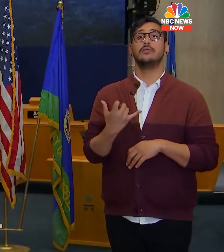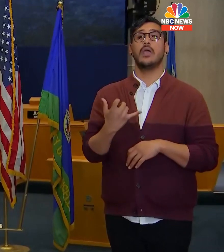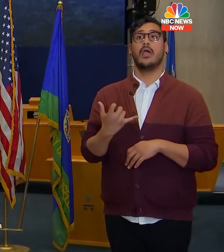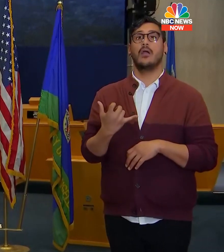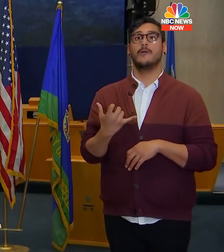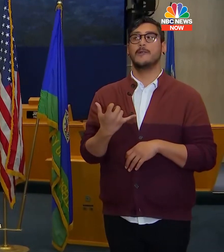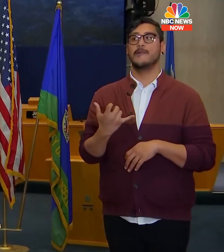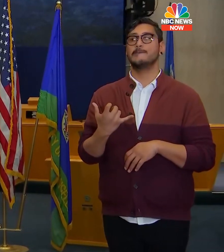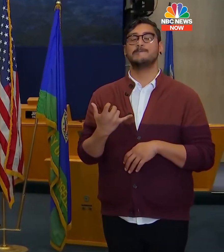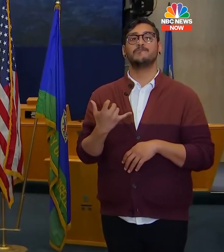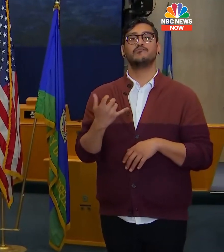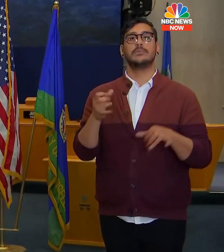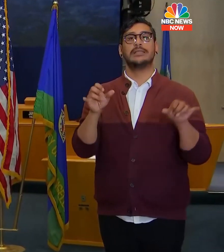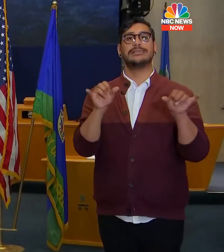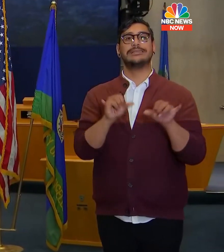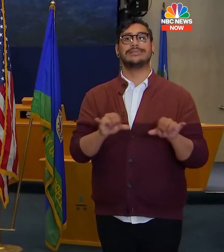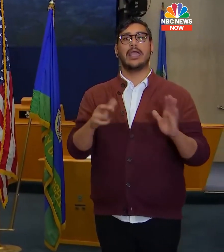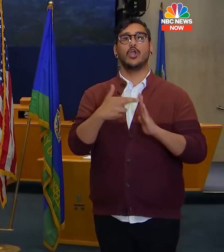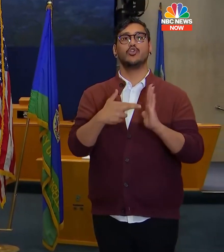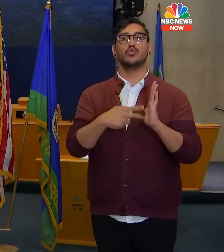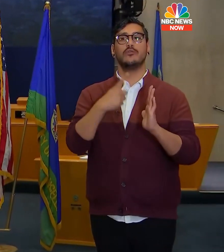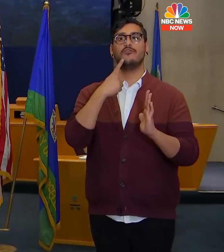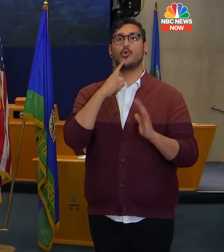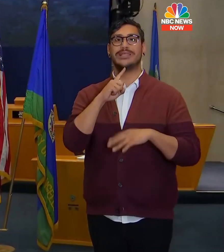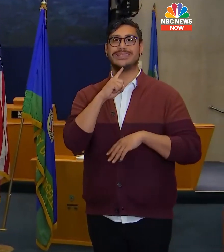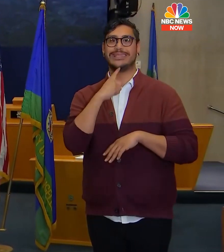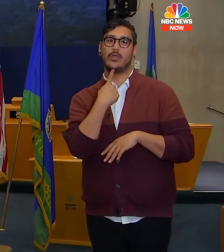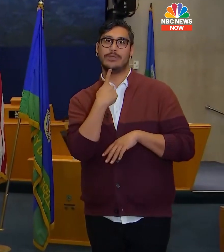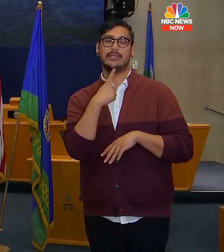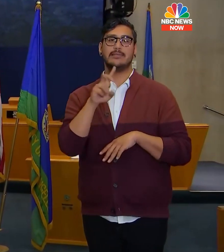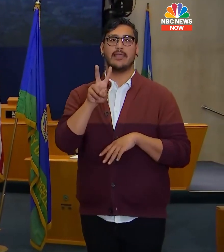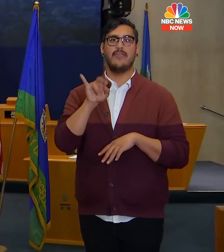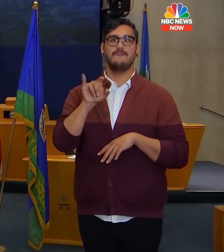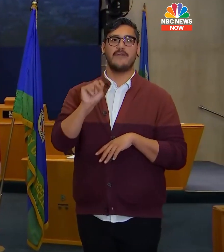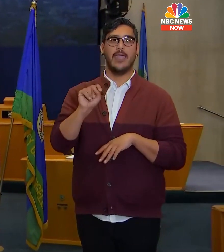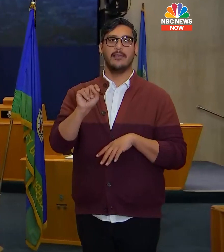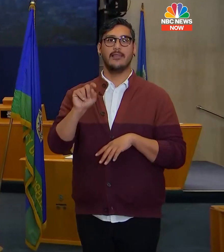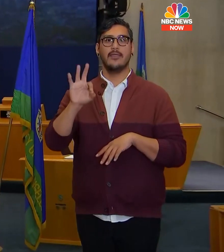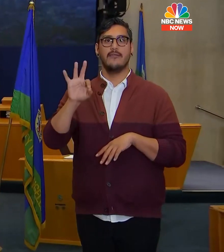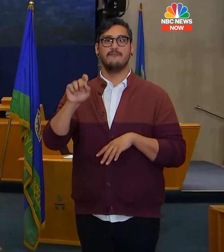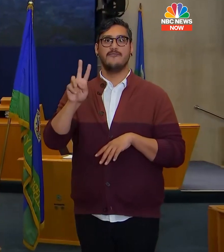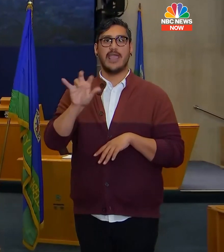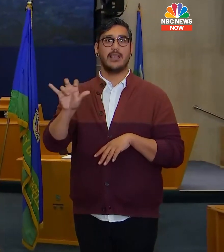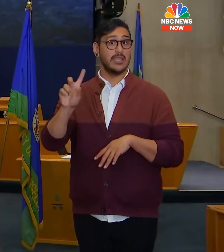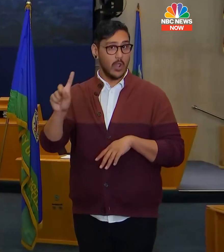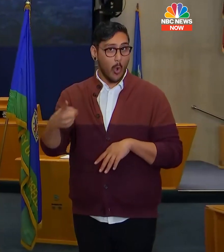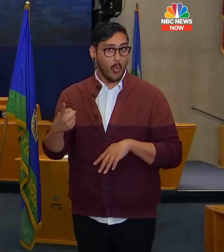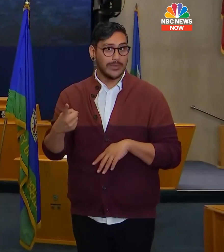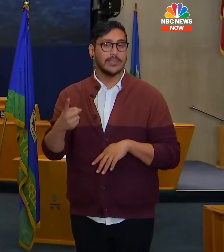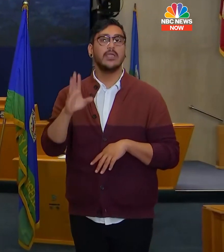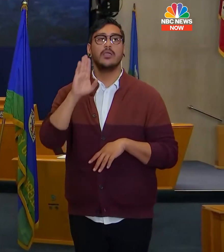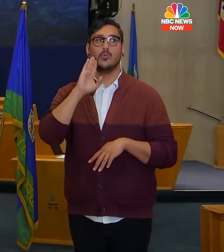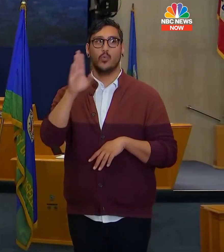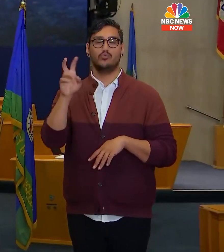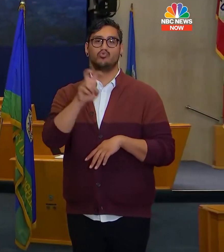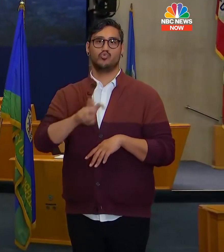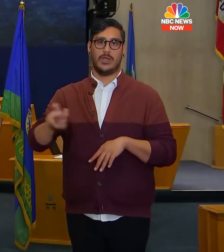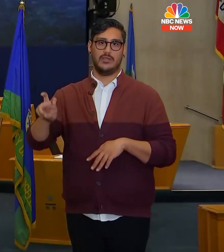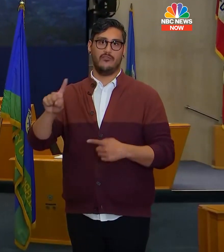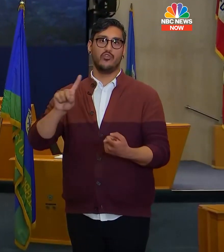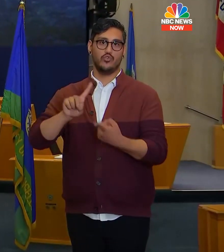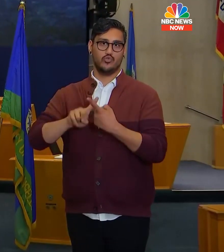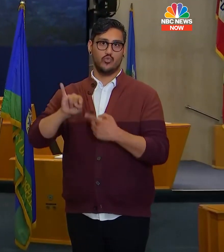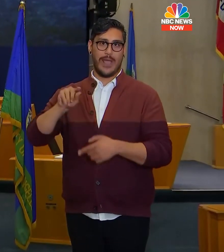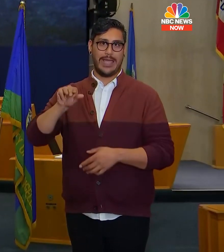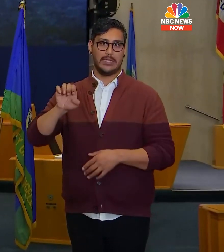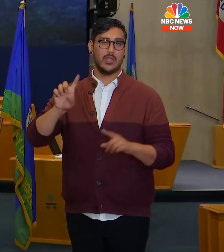the standard which is going to be for serious and violent felonies only that will qualify for transfer to the custody of